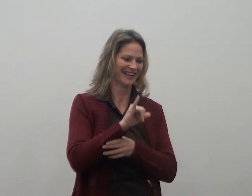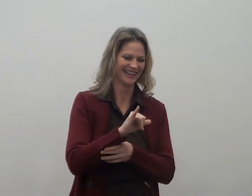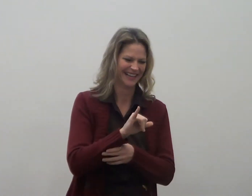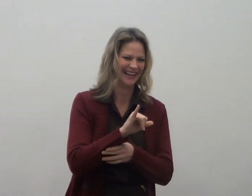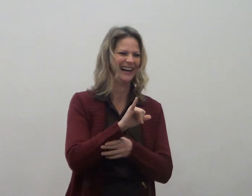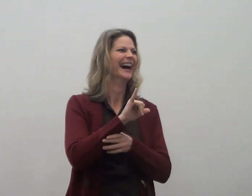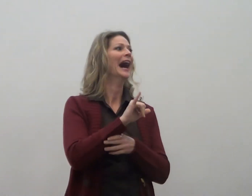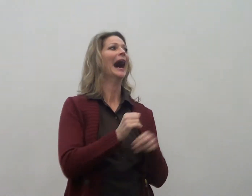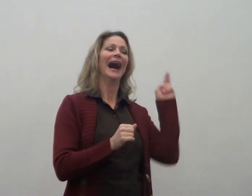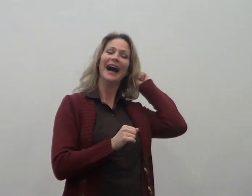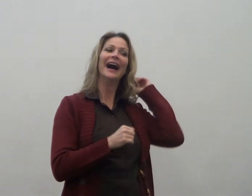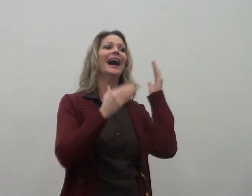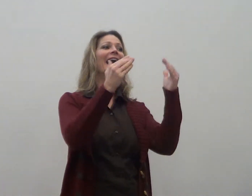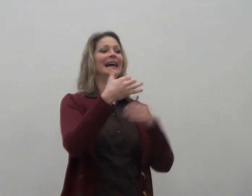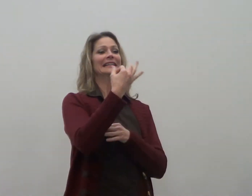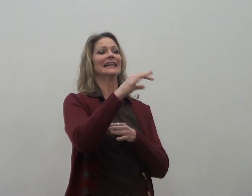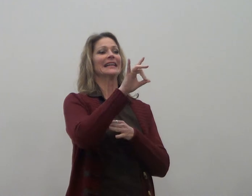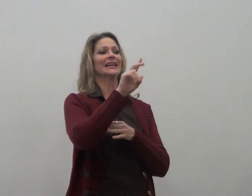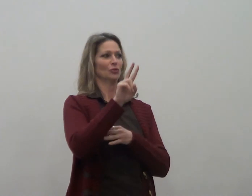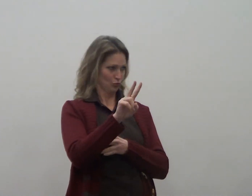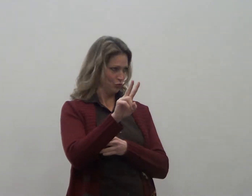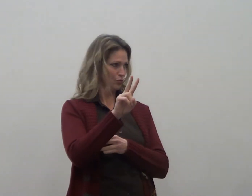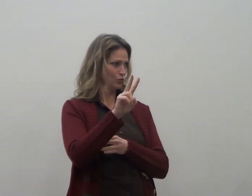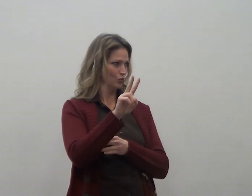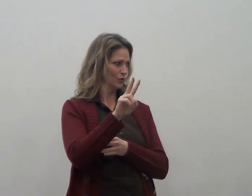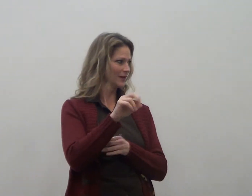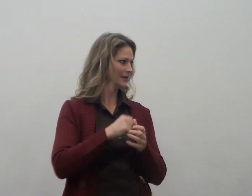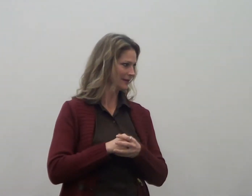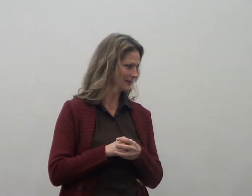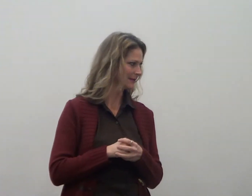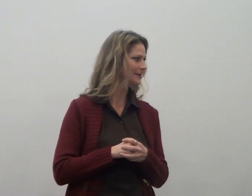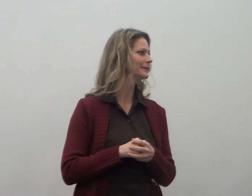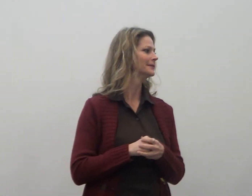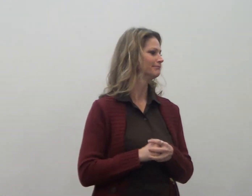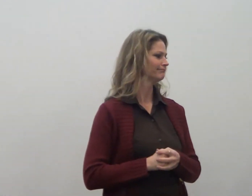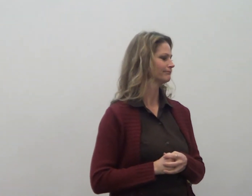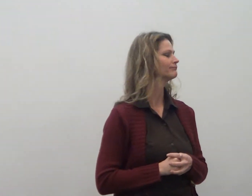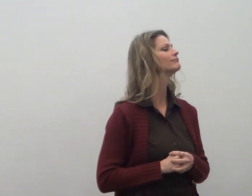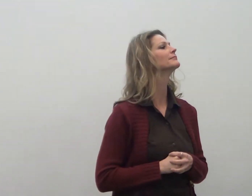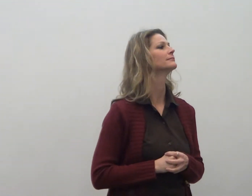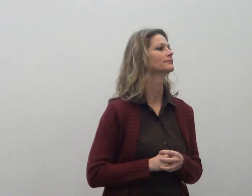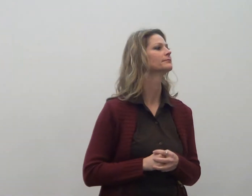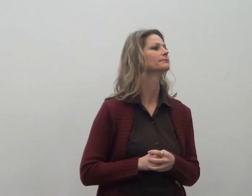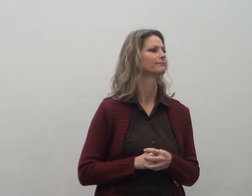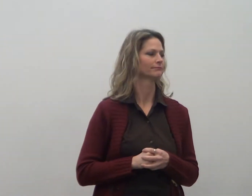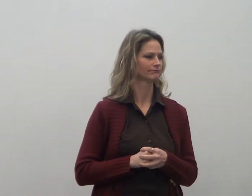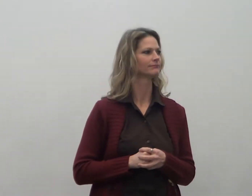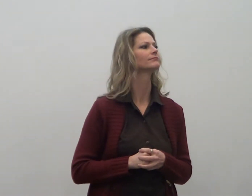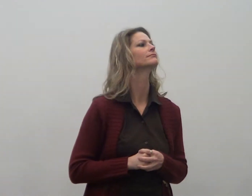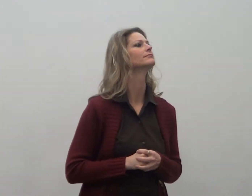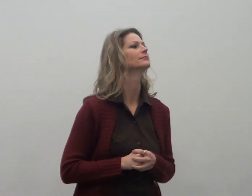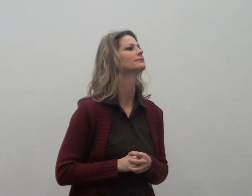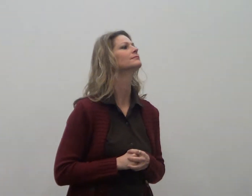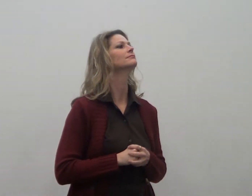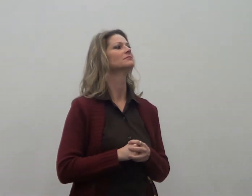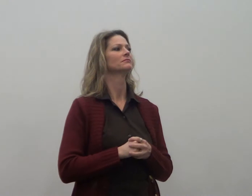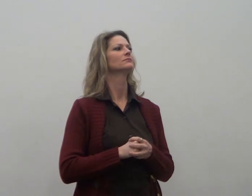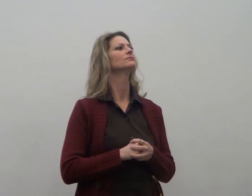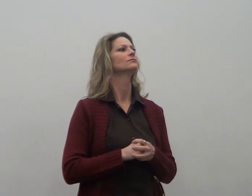And by 1982, the first implant was surgically implanted at the University